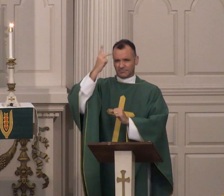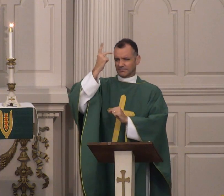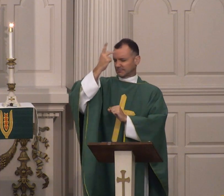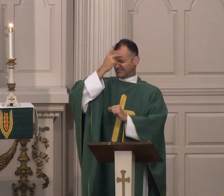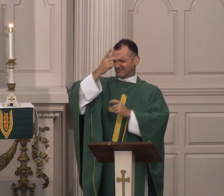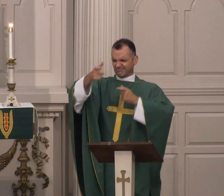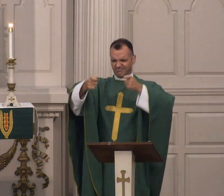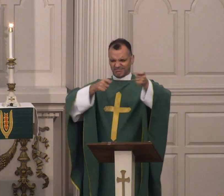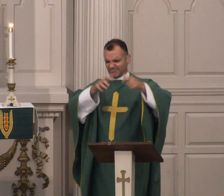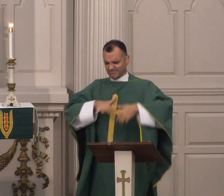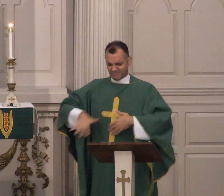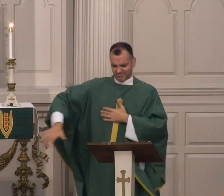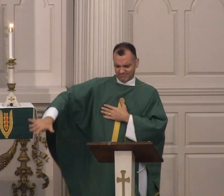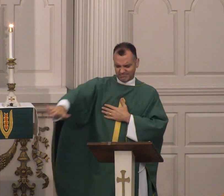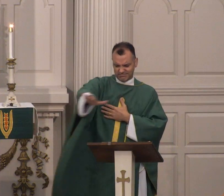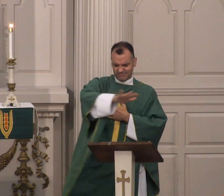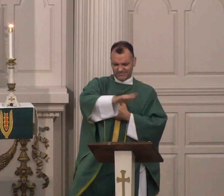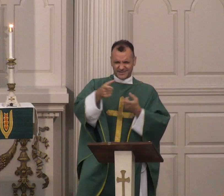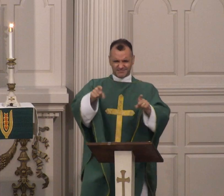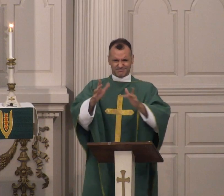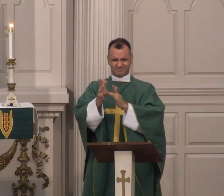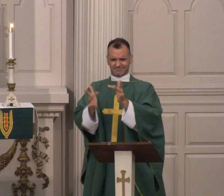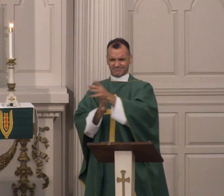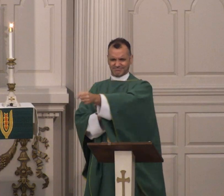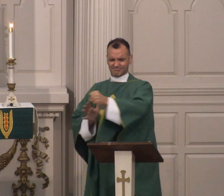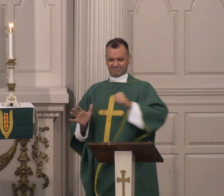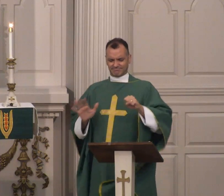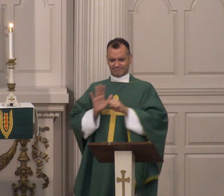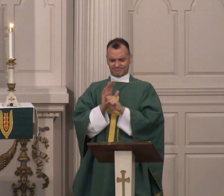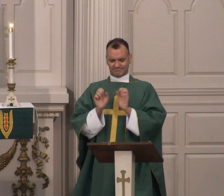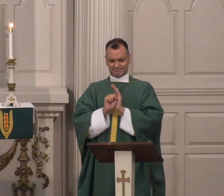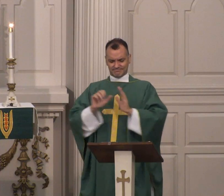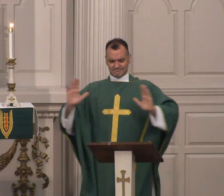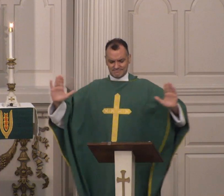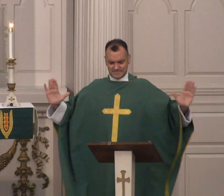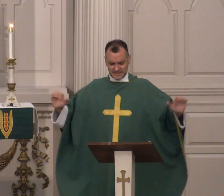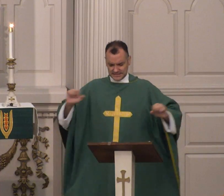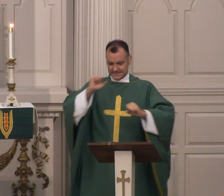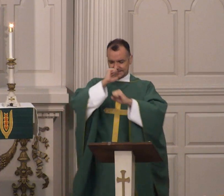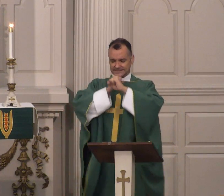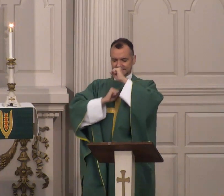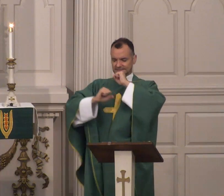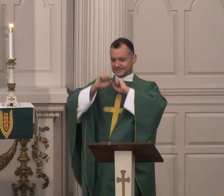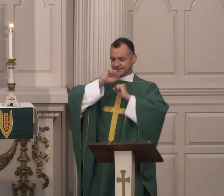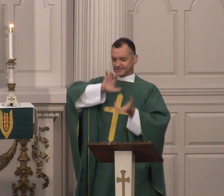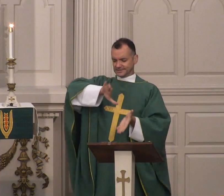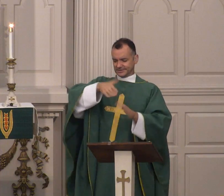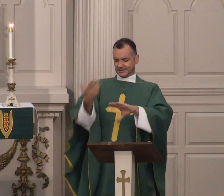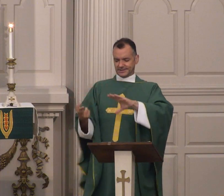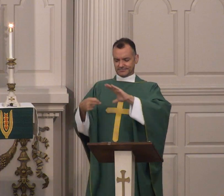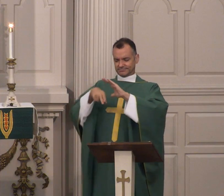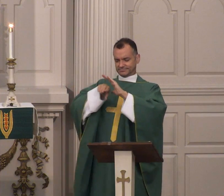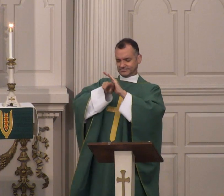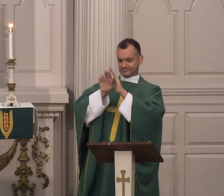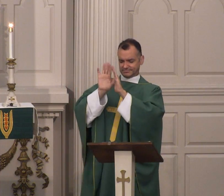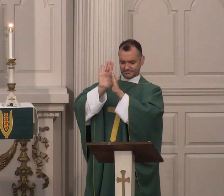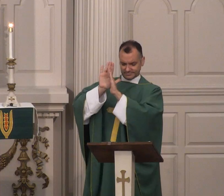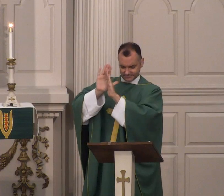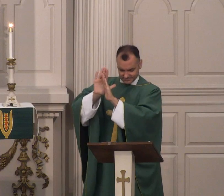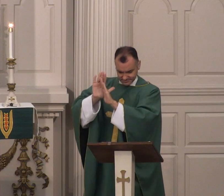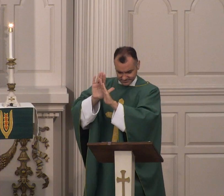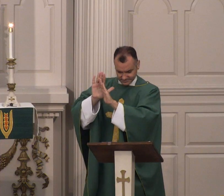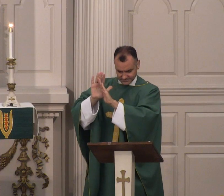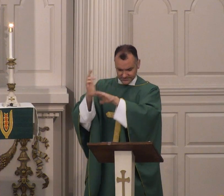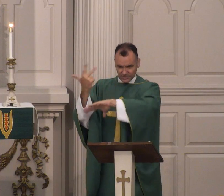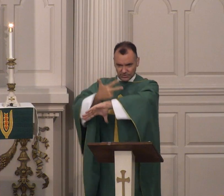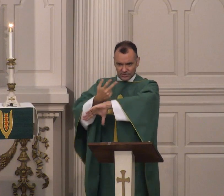Scriptures. He ascended into heaven and is seated at the right hand of the Father. He will come again in glory to judge the living and the